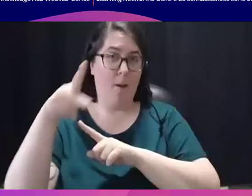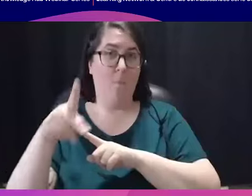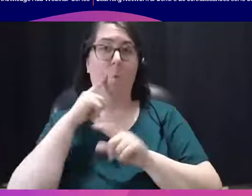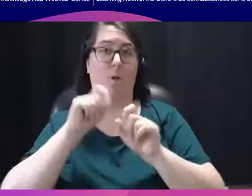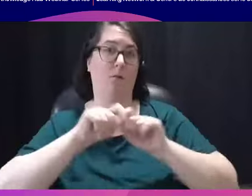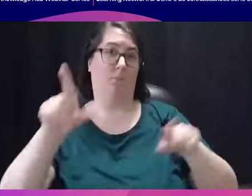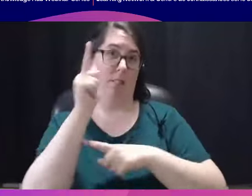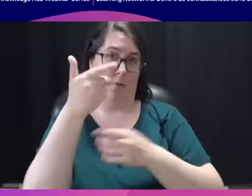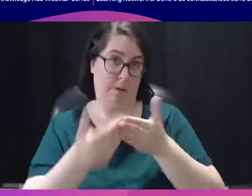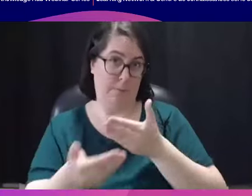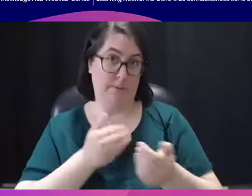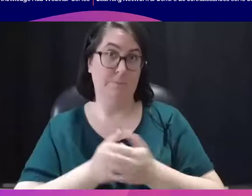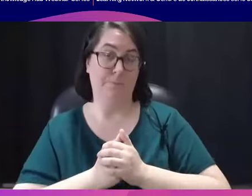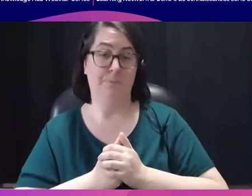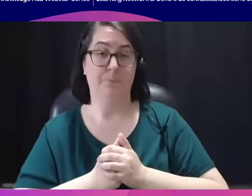well.